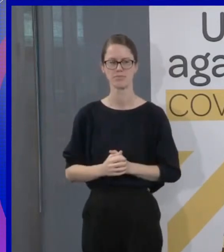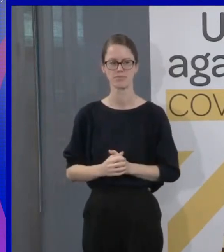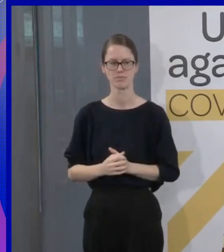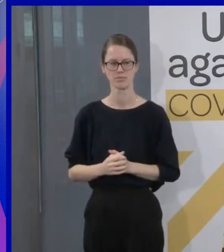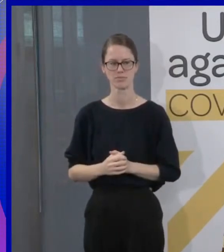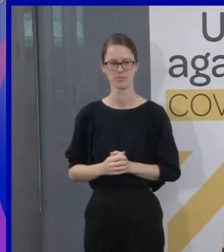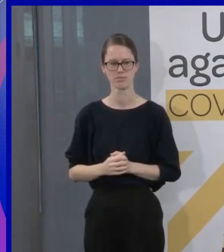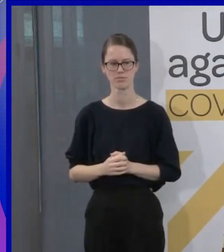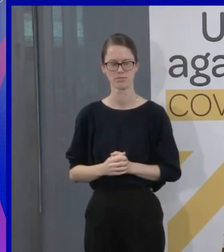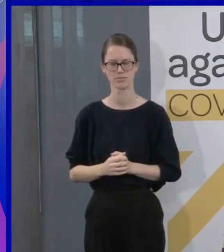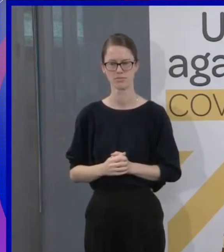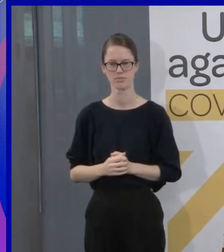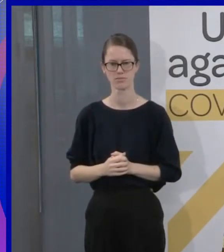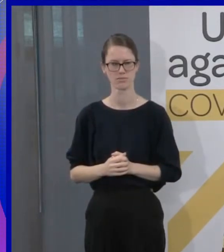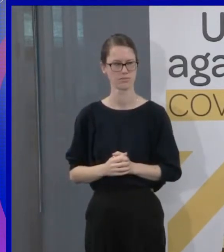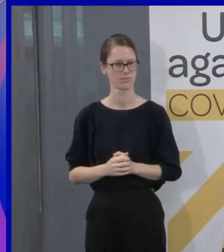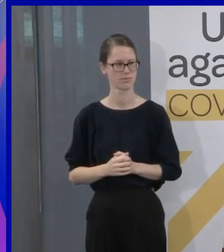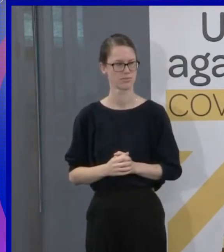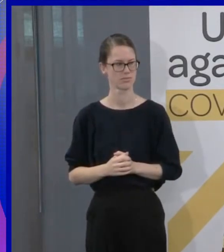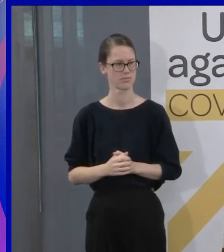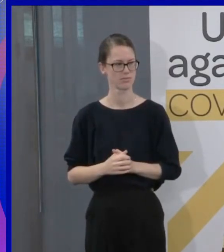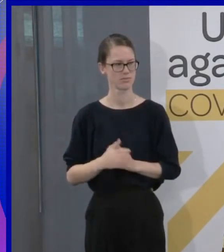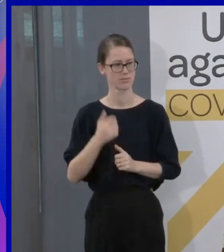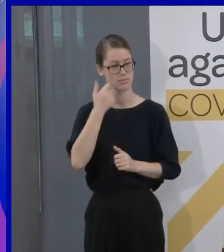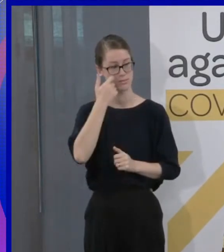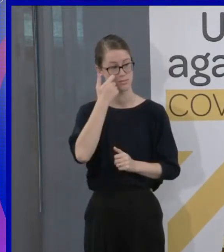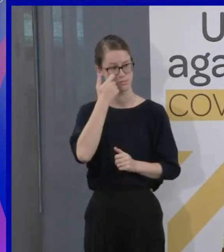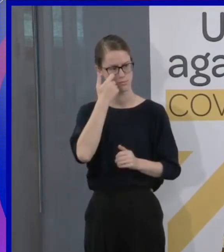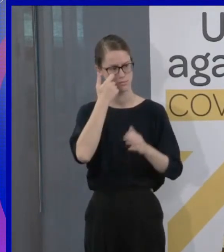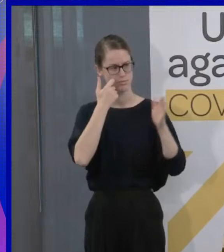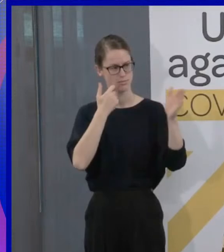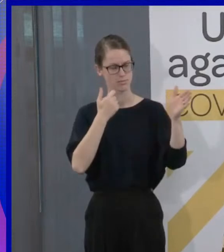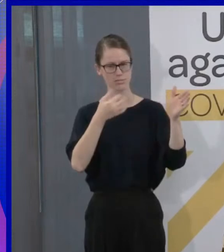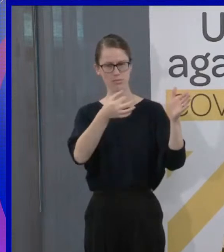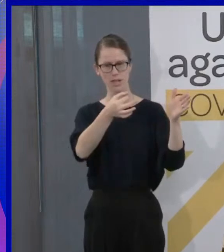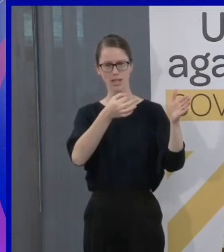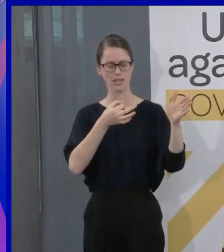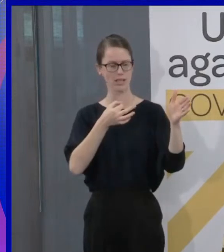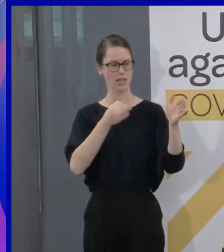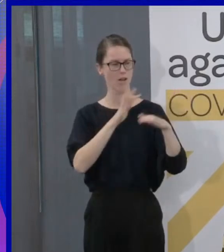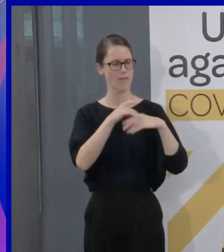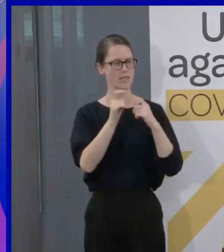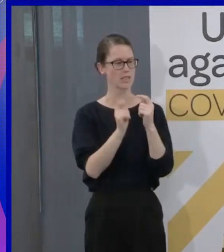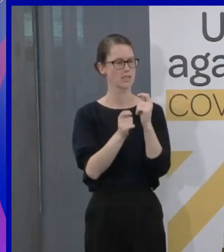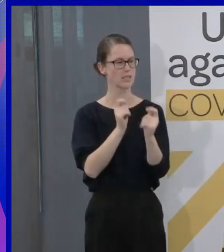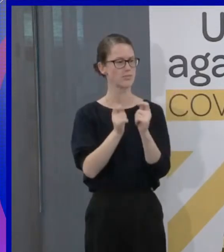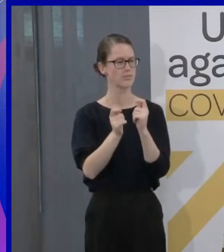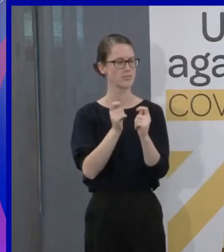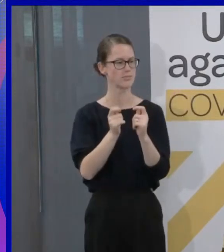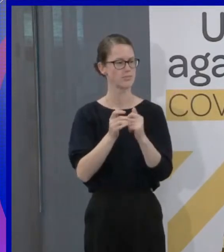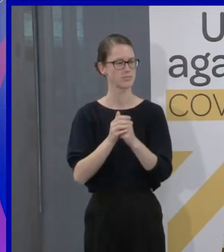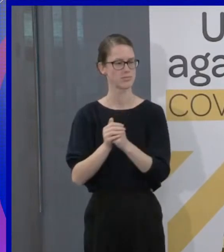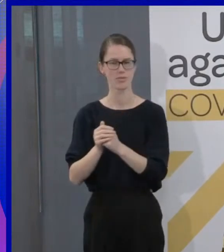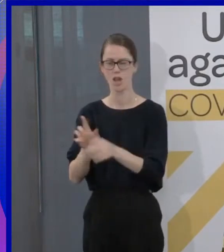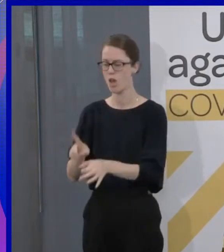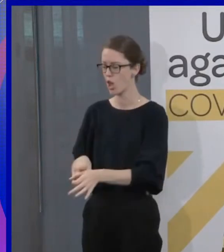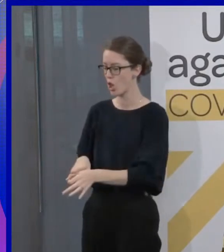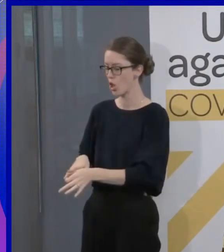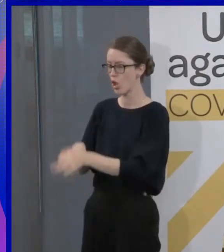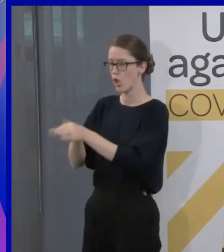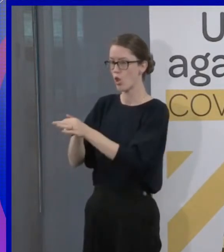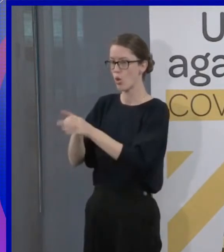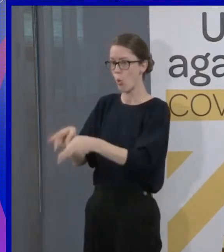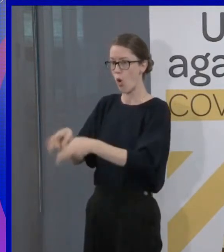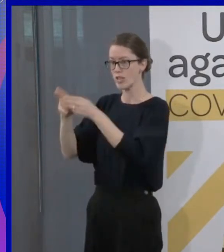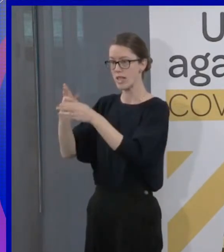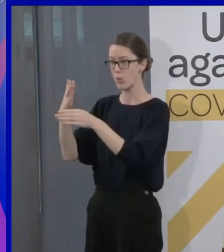Some you of the mentioned that businesses the and So American. we'll just go over here. 'Cause Yeah, thanks. Just on a specific matter around testing, it was said that quarantine workers were being tested